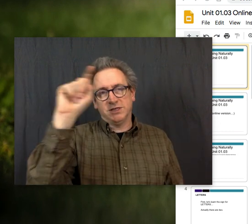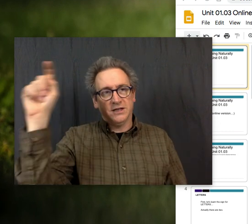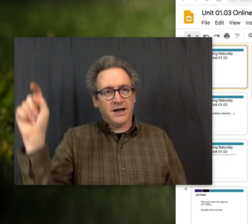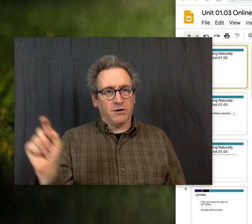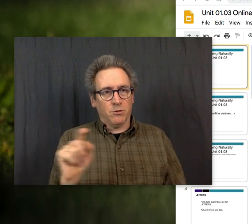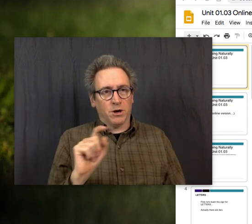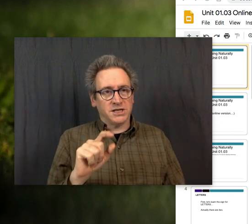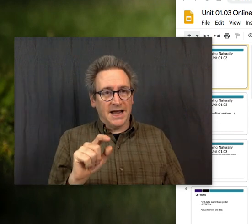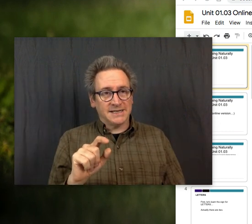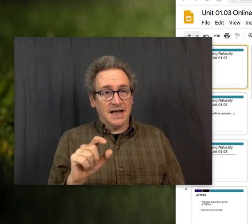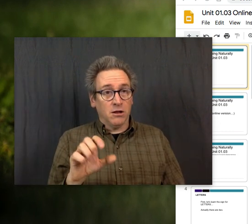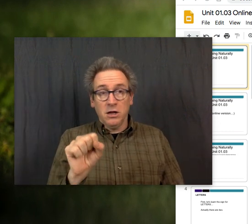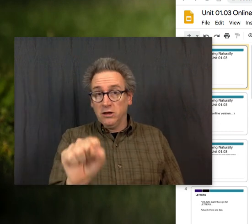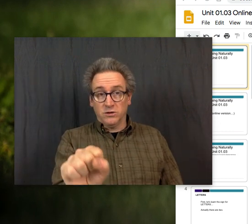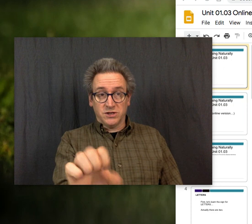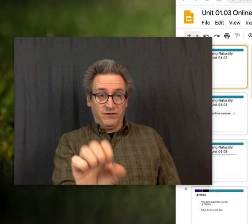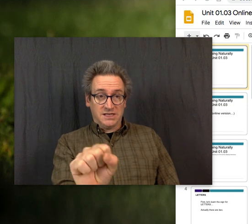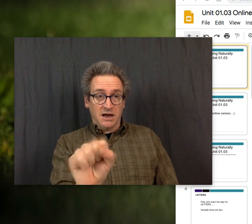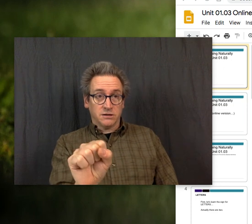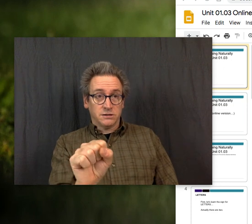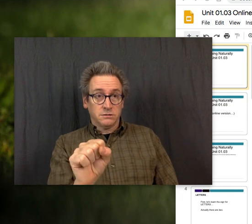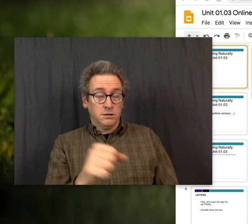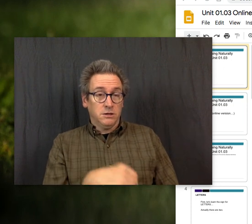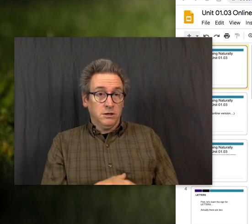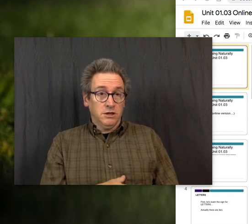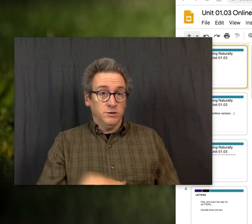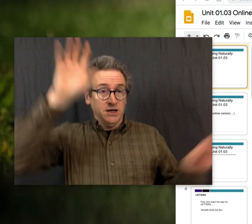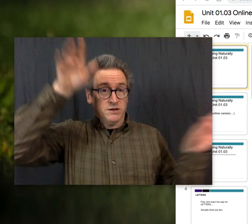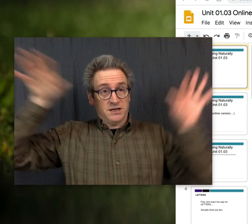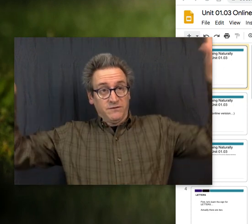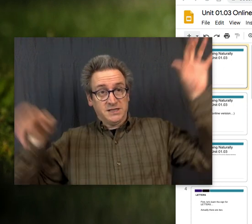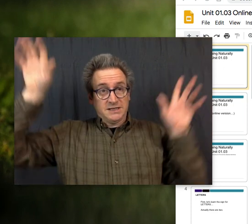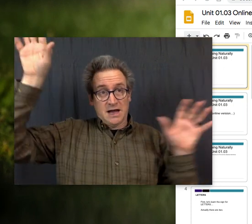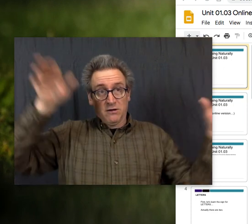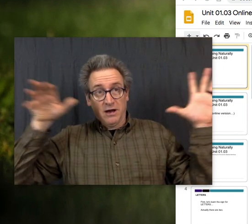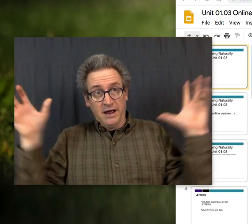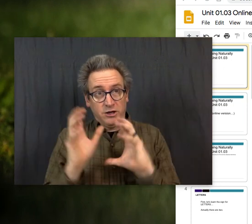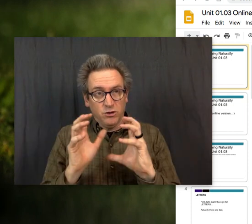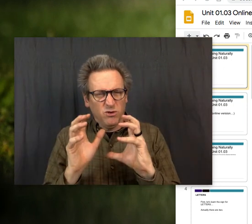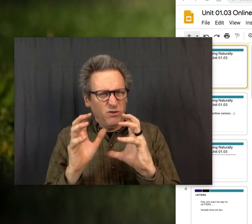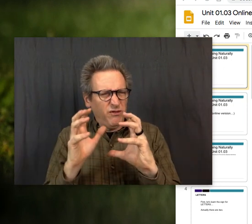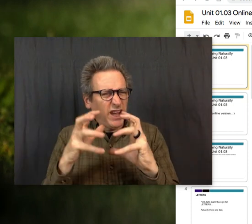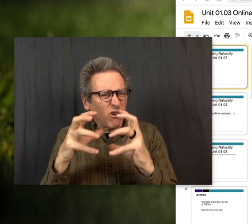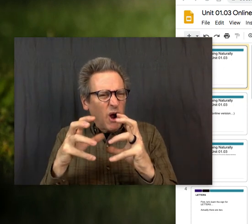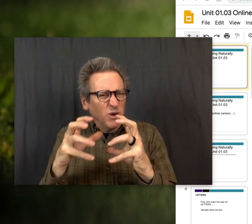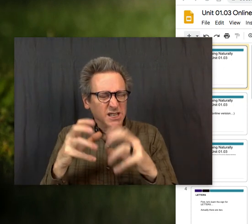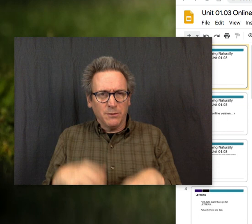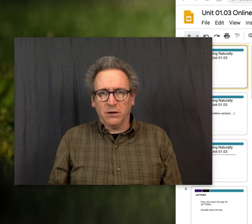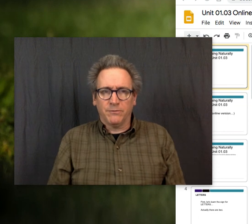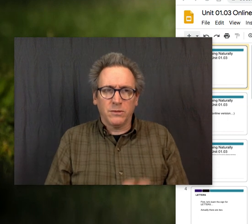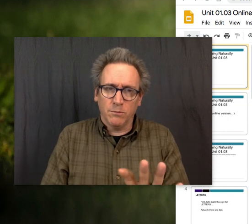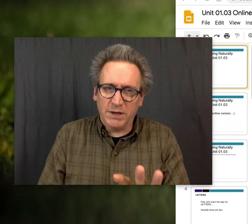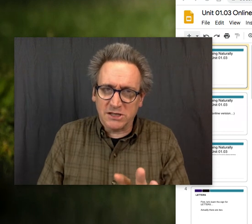You don't see the diacritical marks in ASL. Those are the fist letters. You see all the stuff that sticks out, and you figure out what's